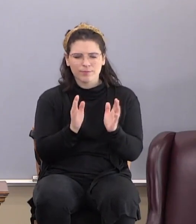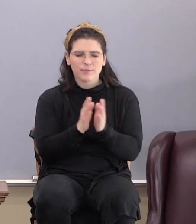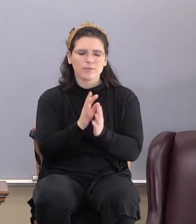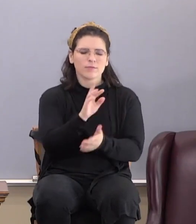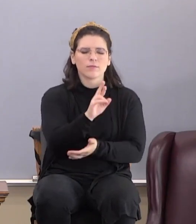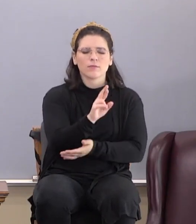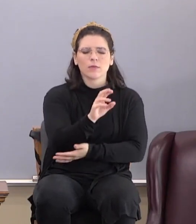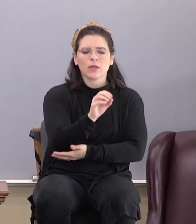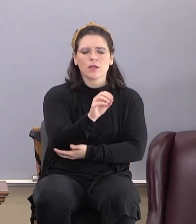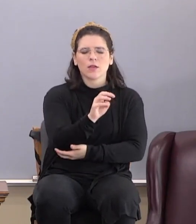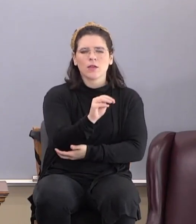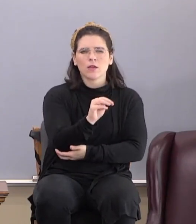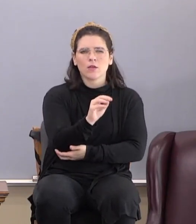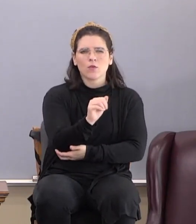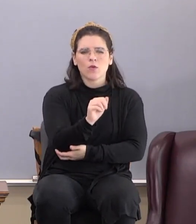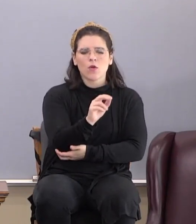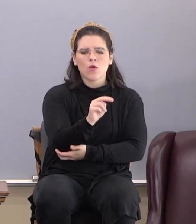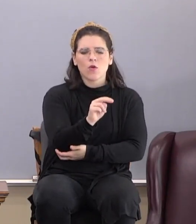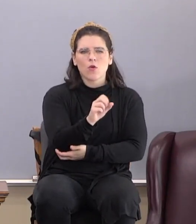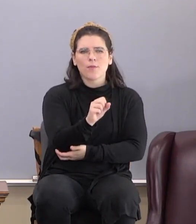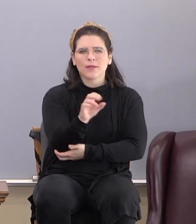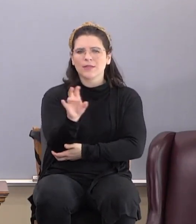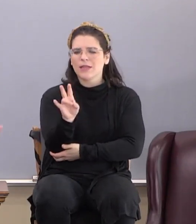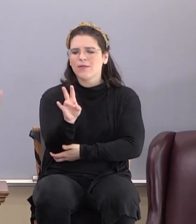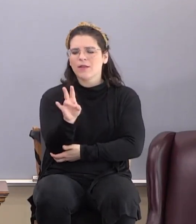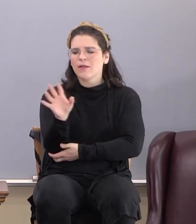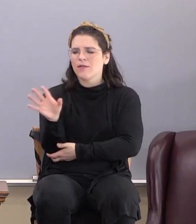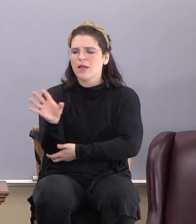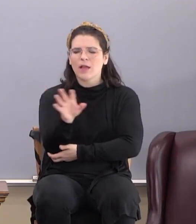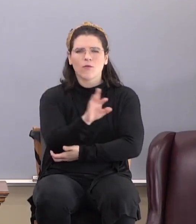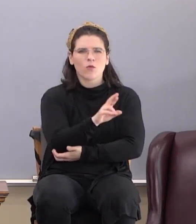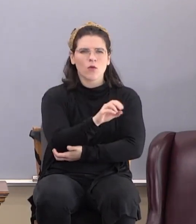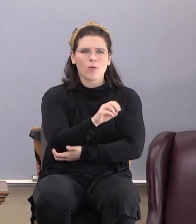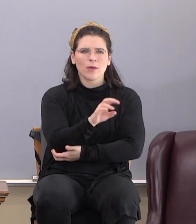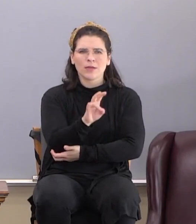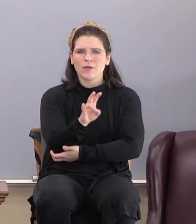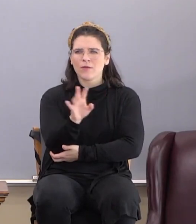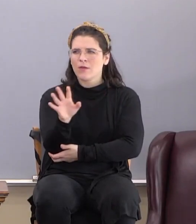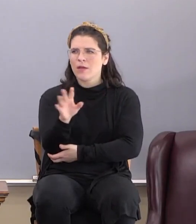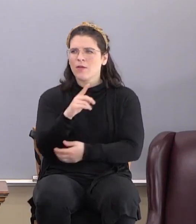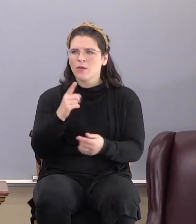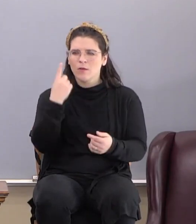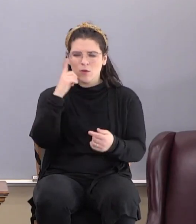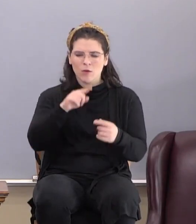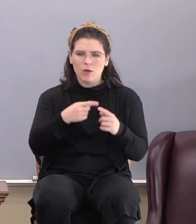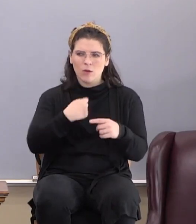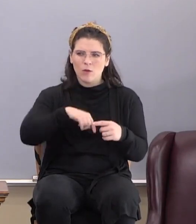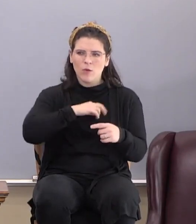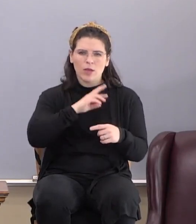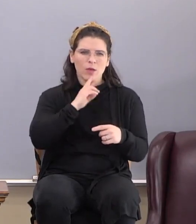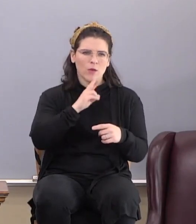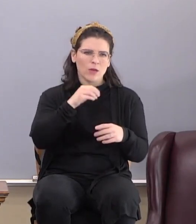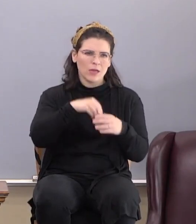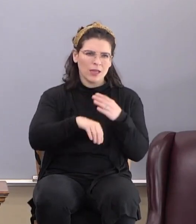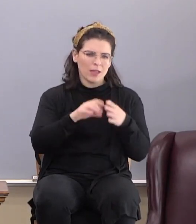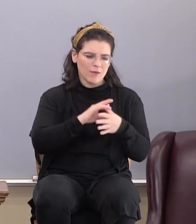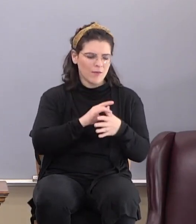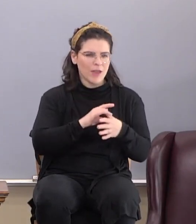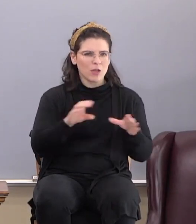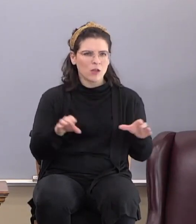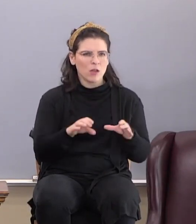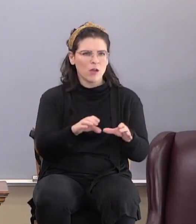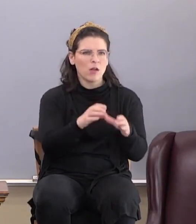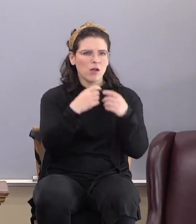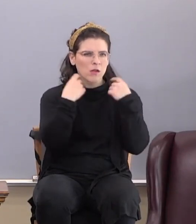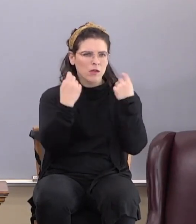Romans chapter 7, look there at verse 5. For when we were in the flesh, the motions of